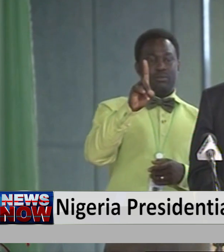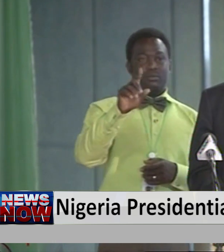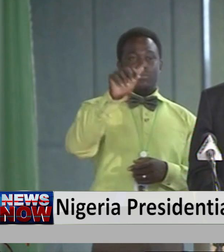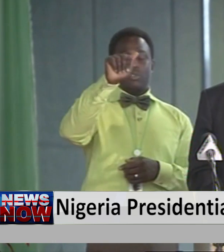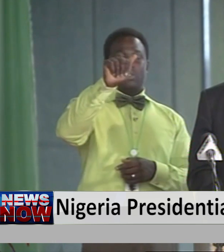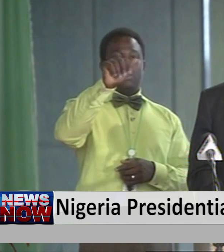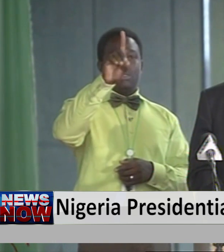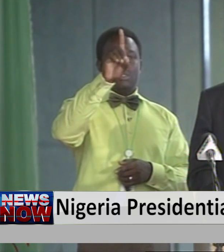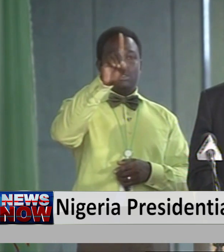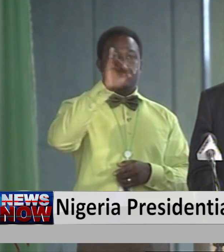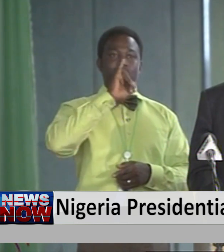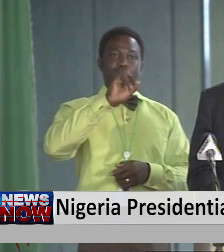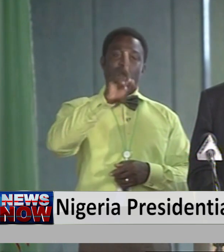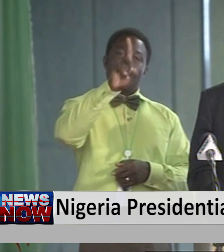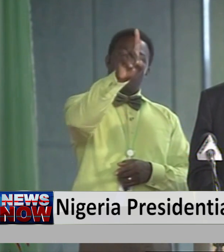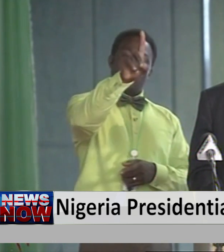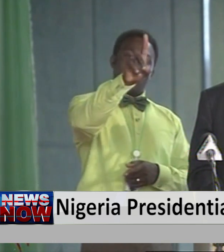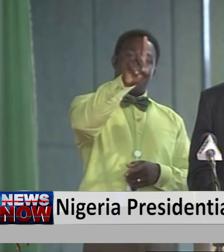AD